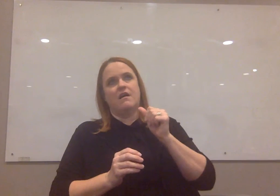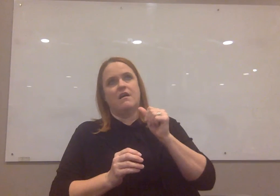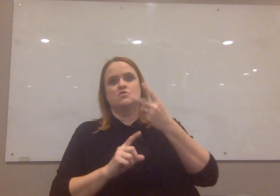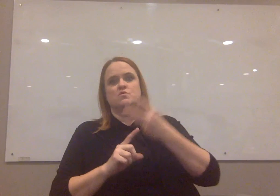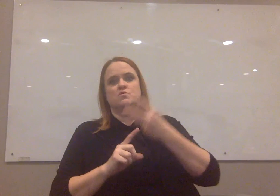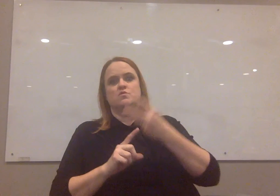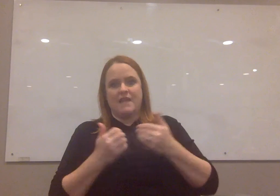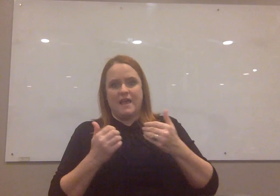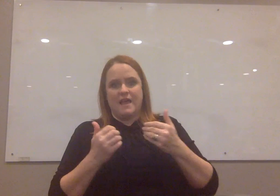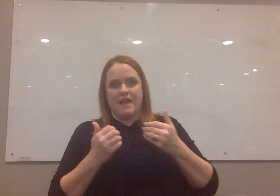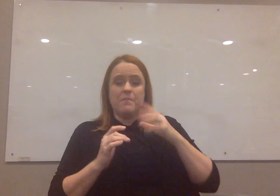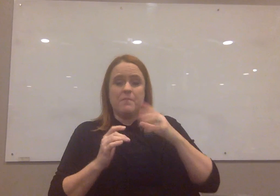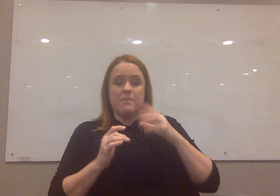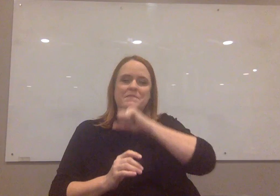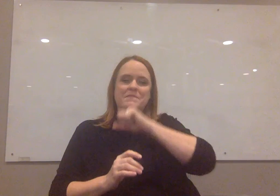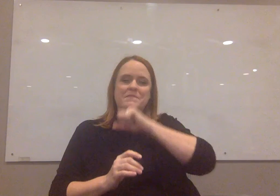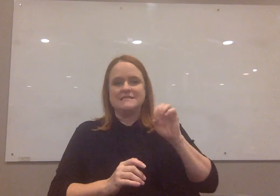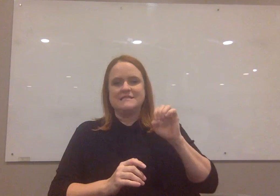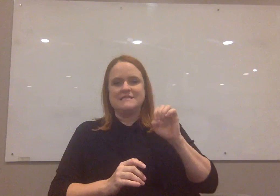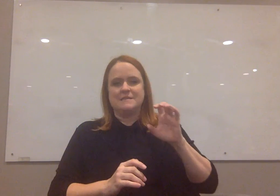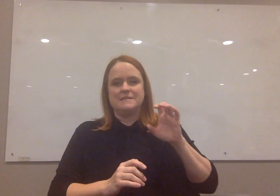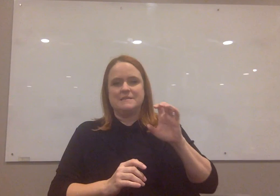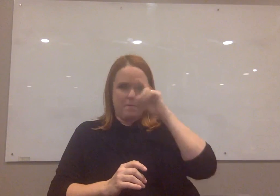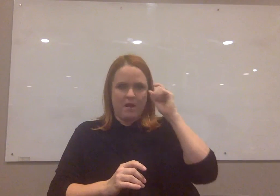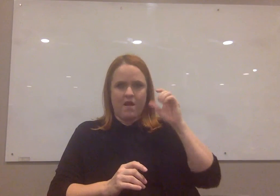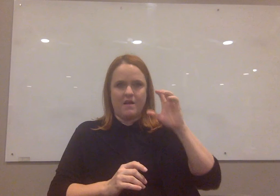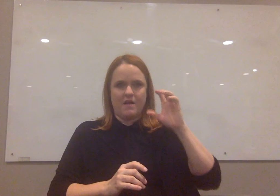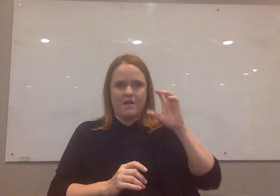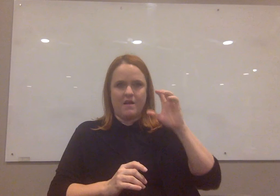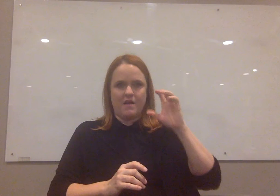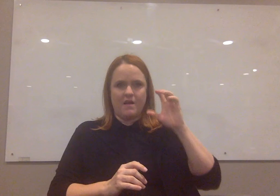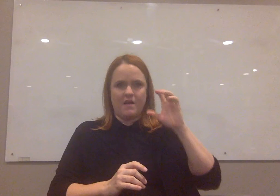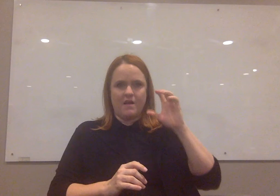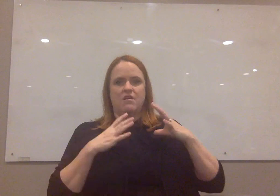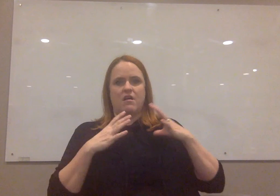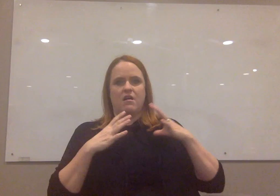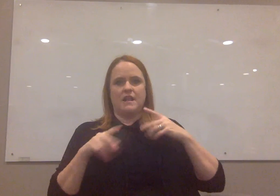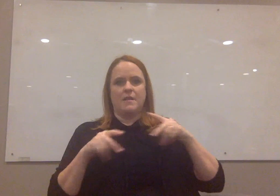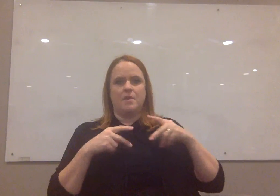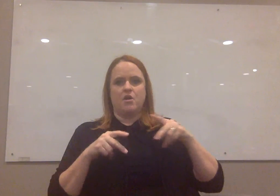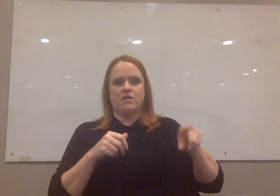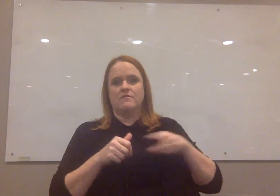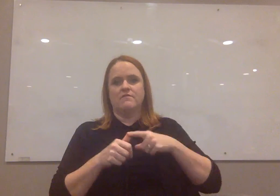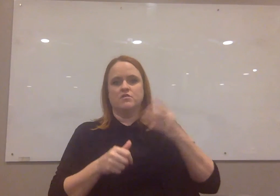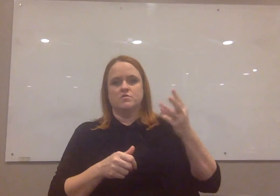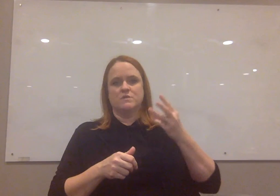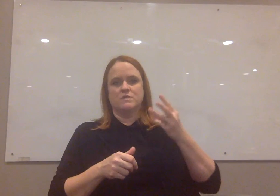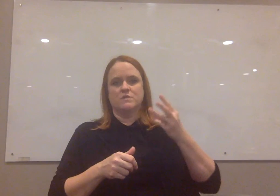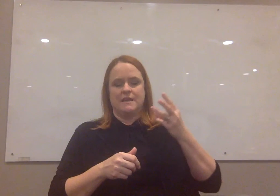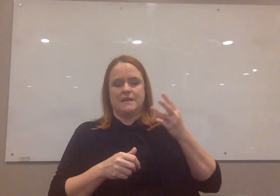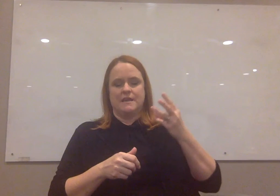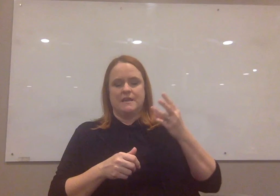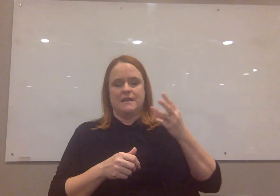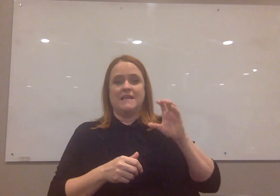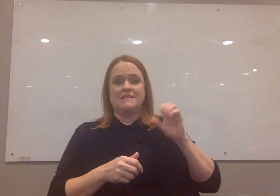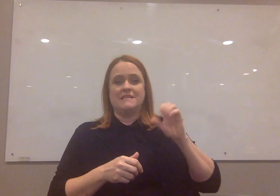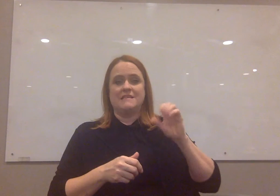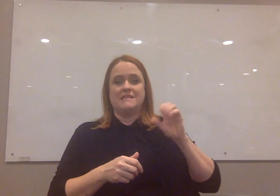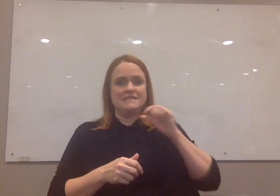missed December because CSD's holiday party was the first Wednesday of the month. Plus, if I remember correctly, CSD hadn't actually approved us being here yet because I had